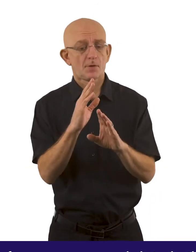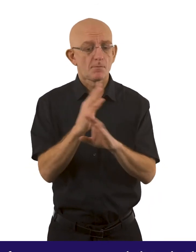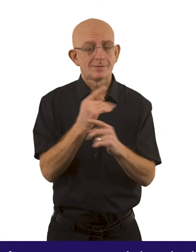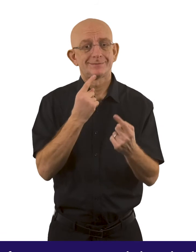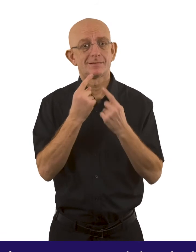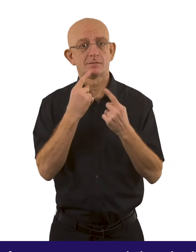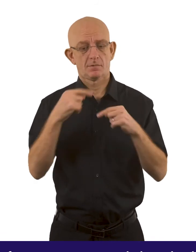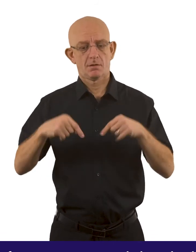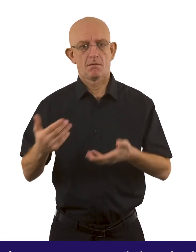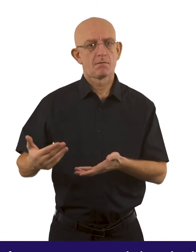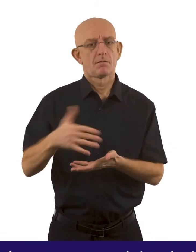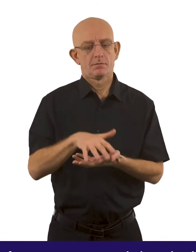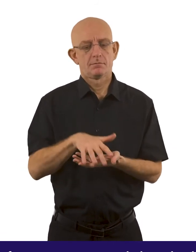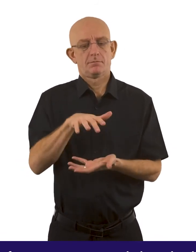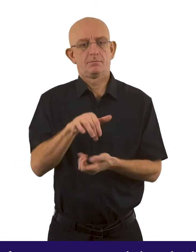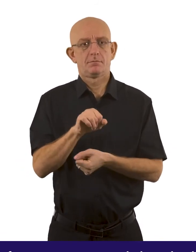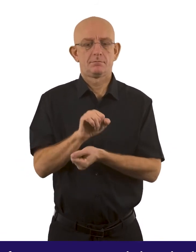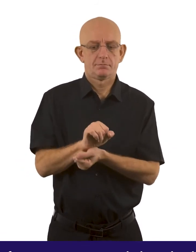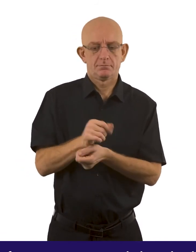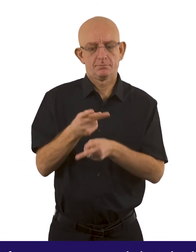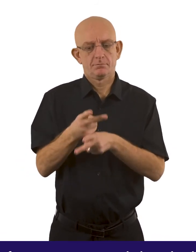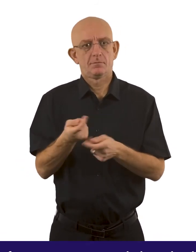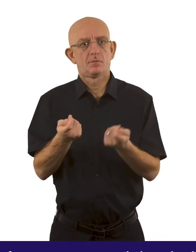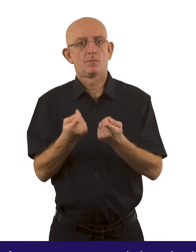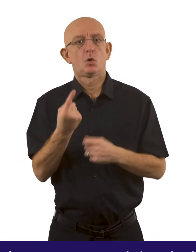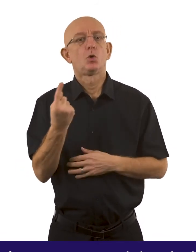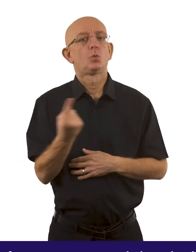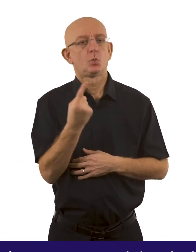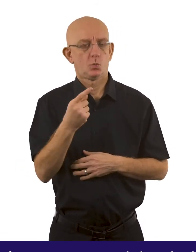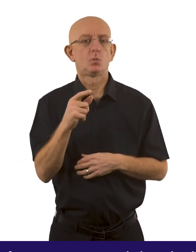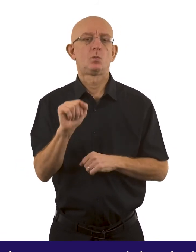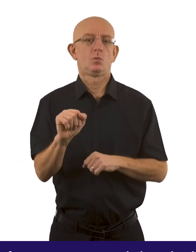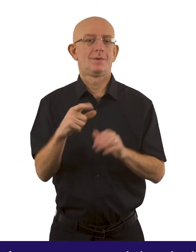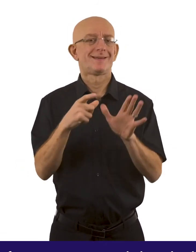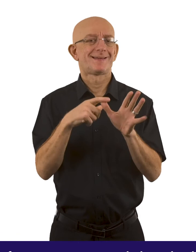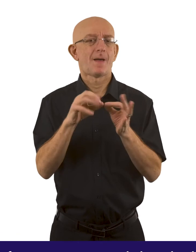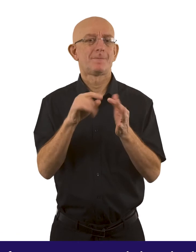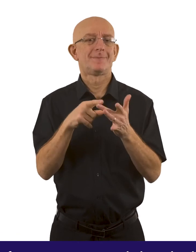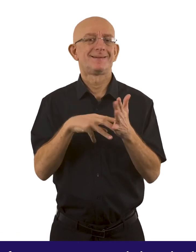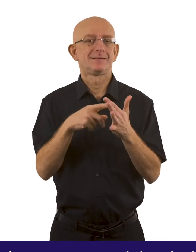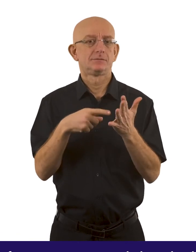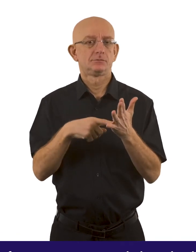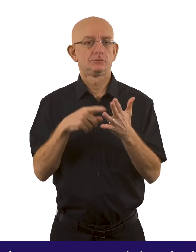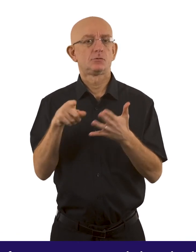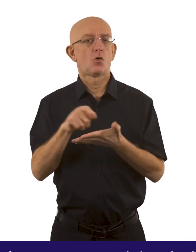The data controller for your personal data is the Cabinet Office. The contact details for the data controller